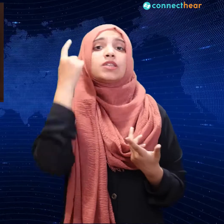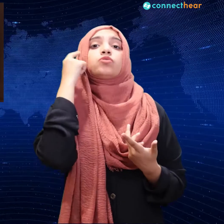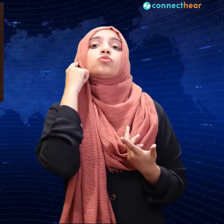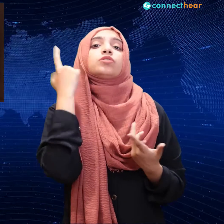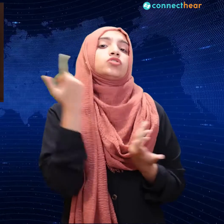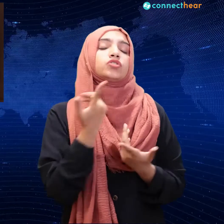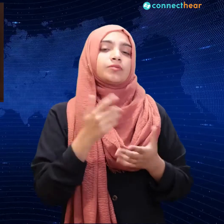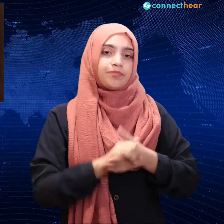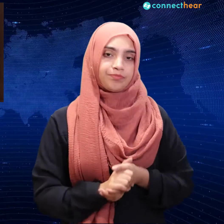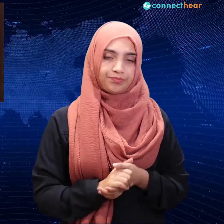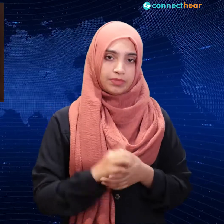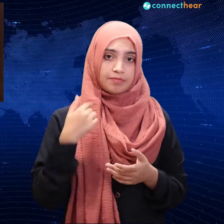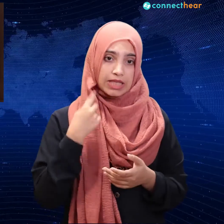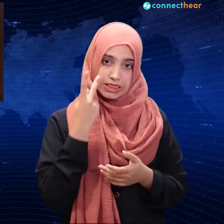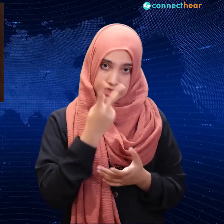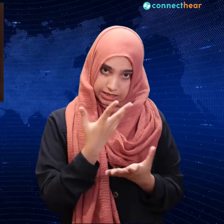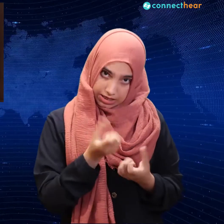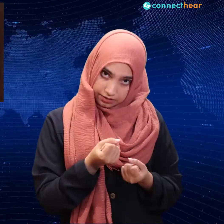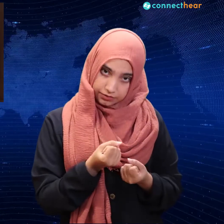the Senate hearing going on, which